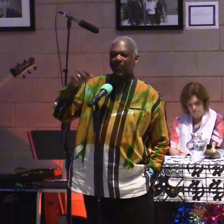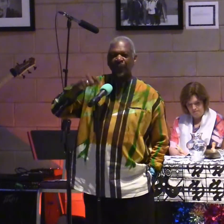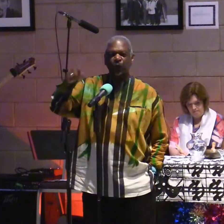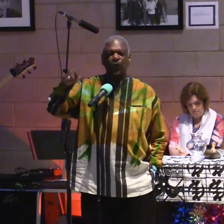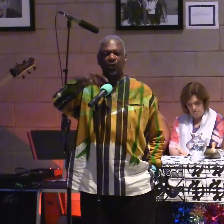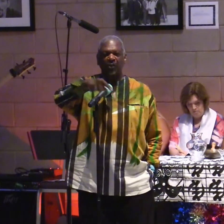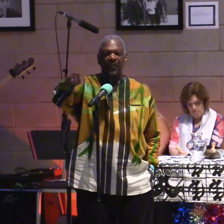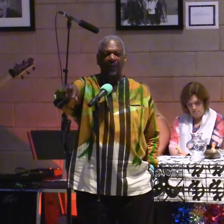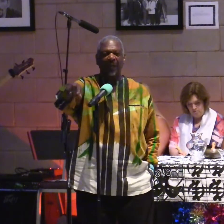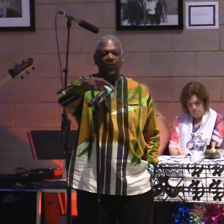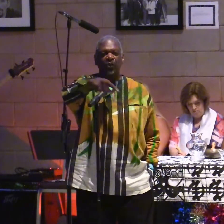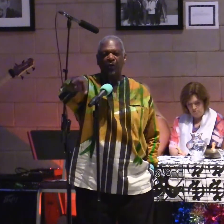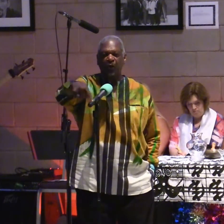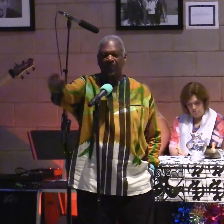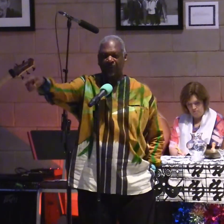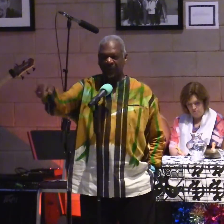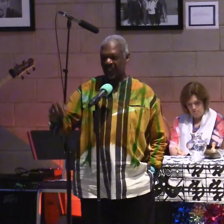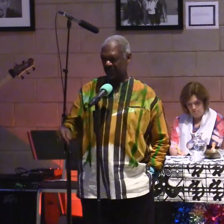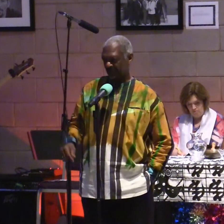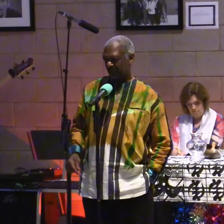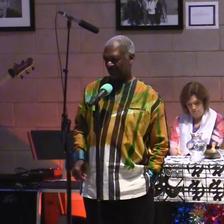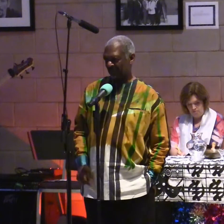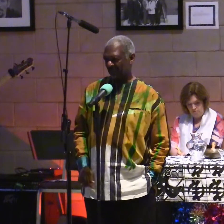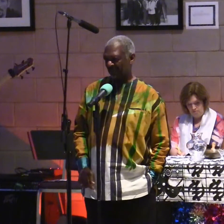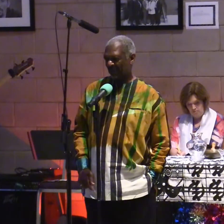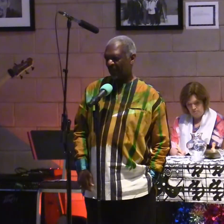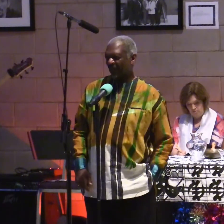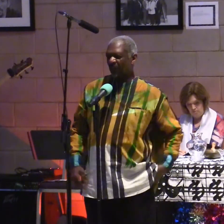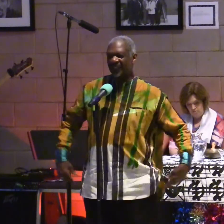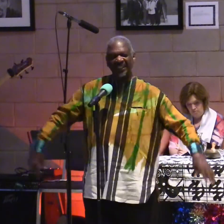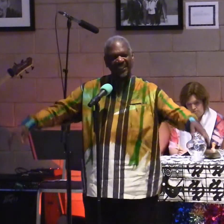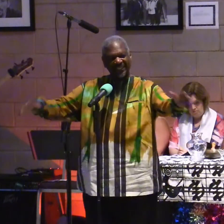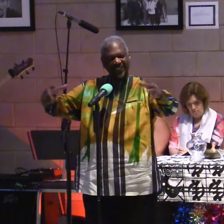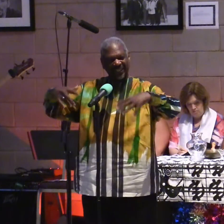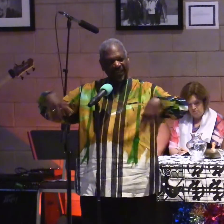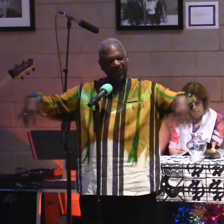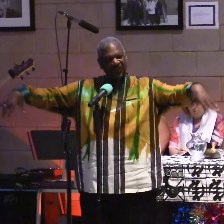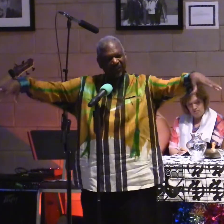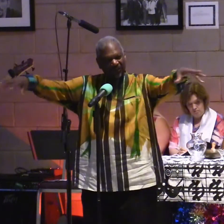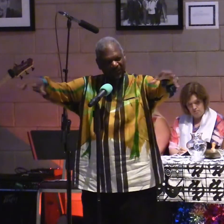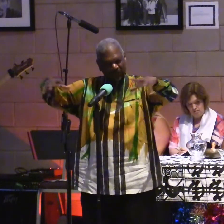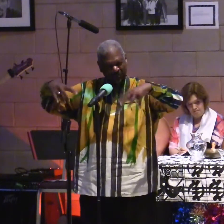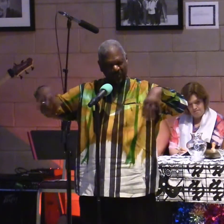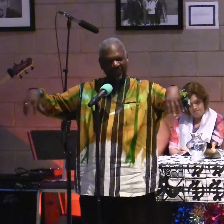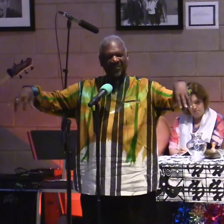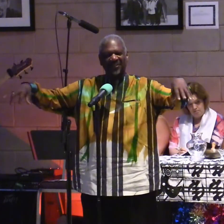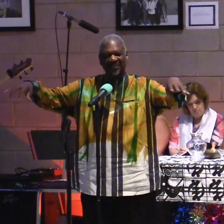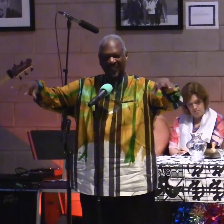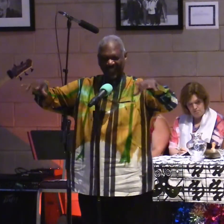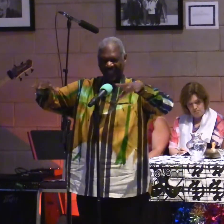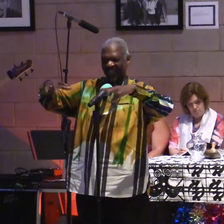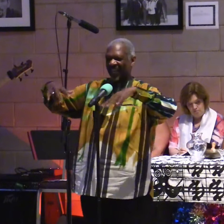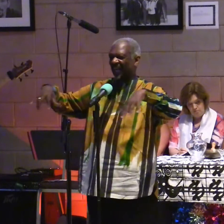is to make sure you talk to somebody you don't know before you leave. We tend to sit in our